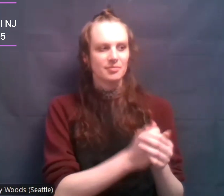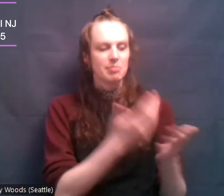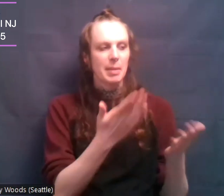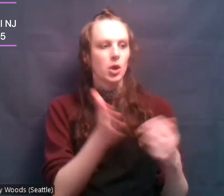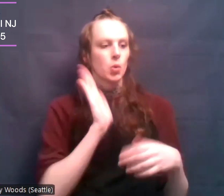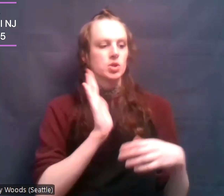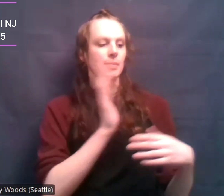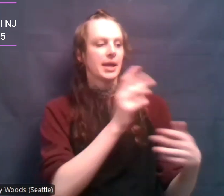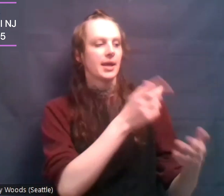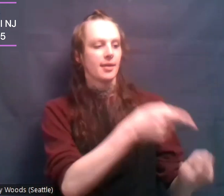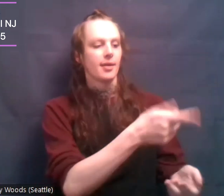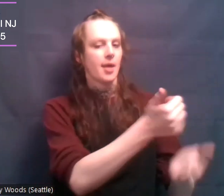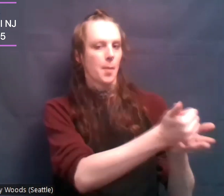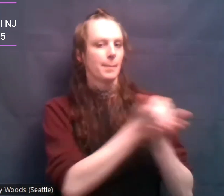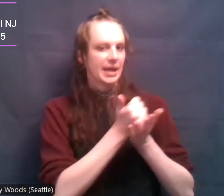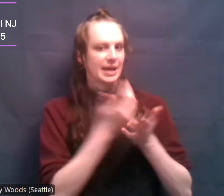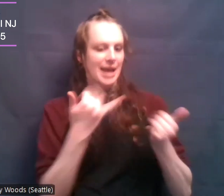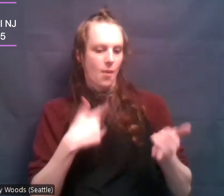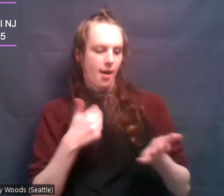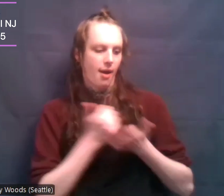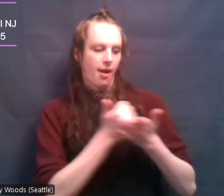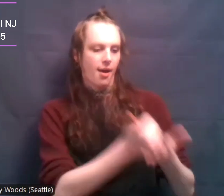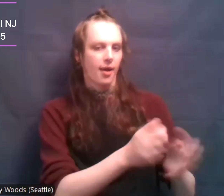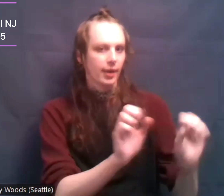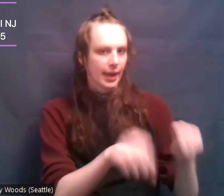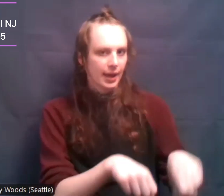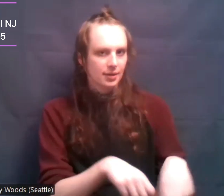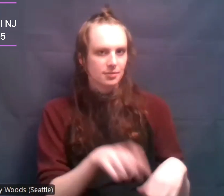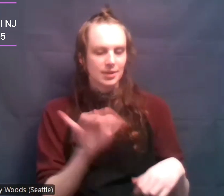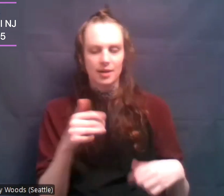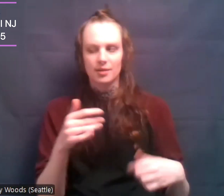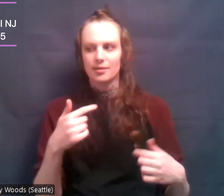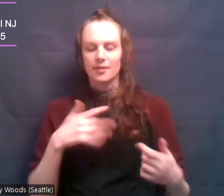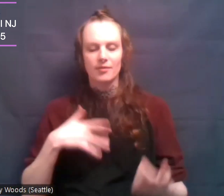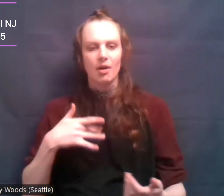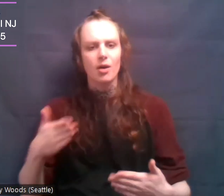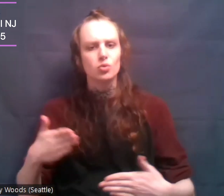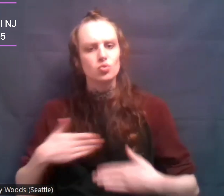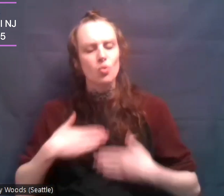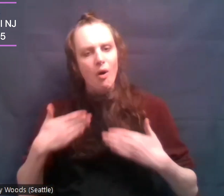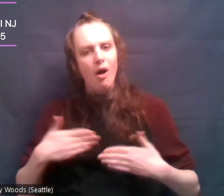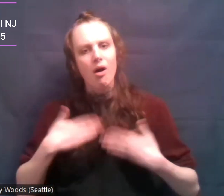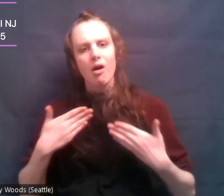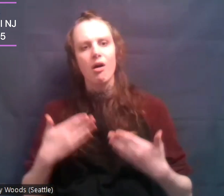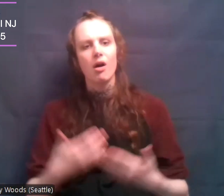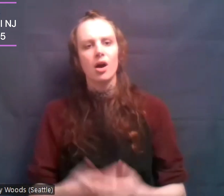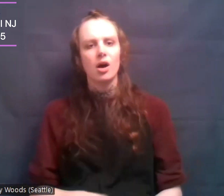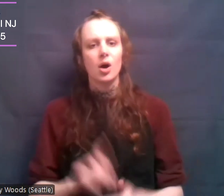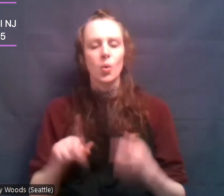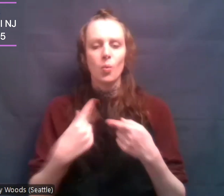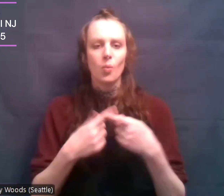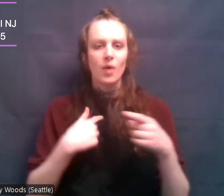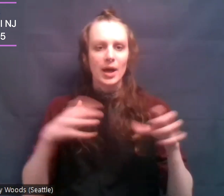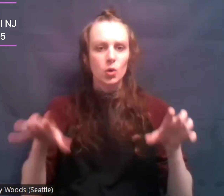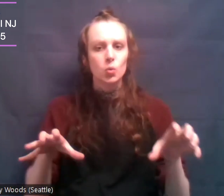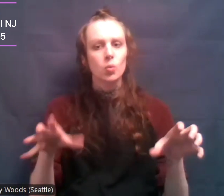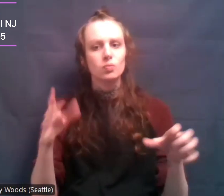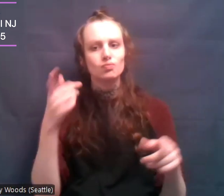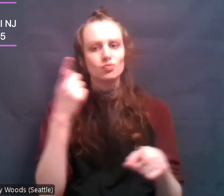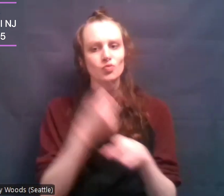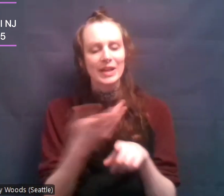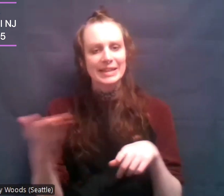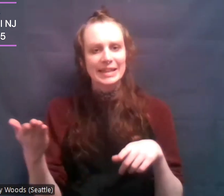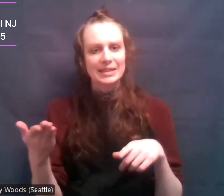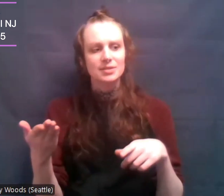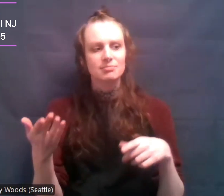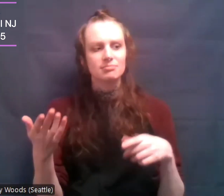don't know it like brings me joy and like when I'm doing the right thing things seem to work